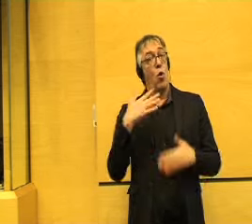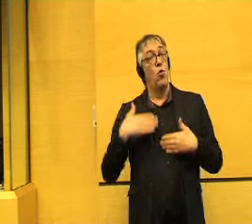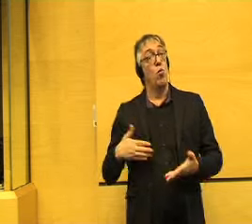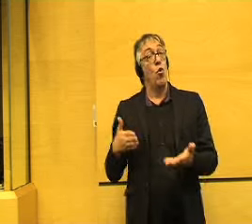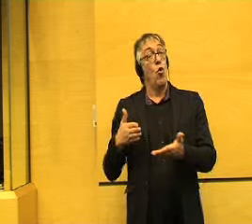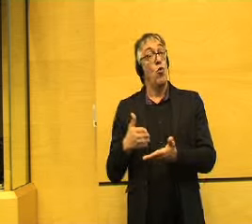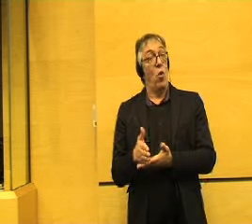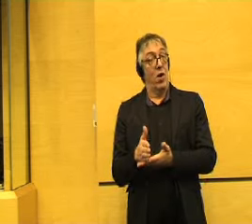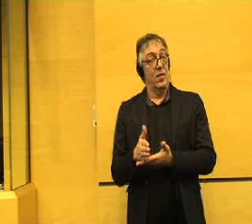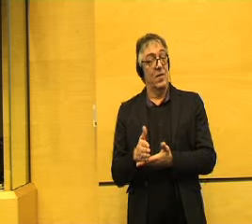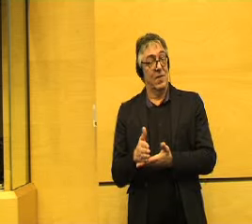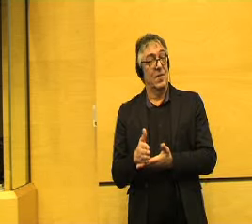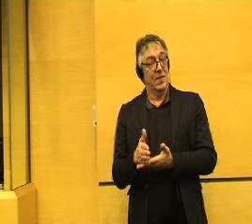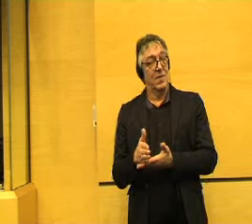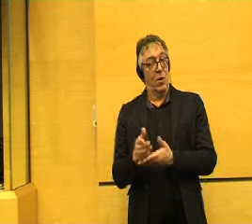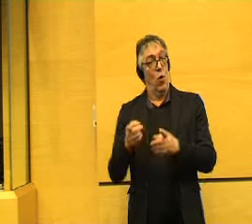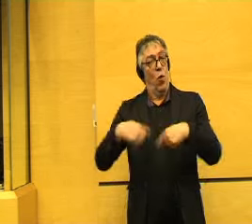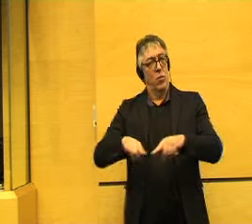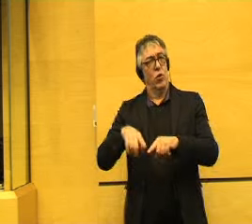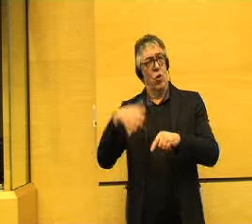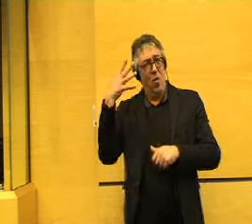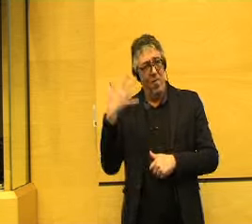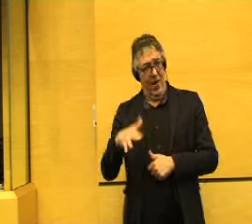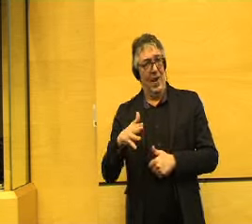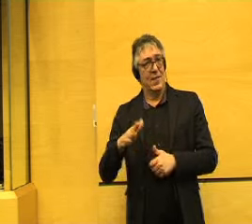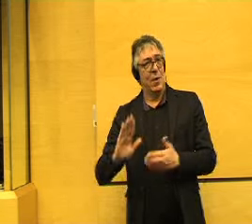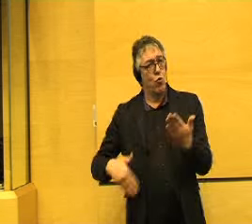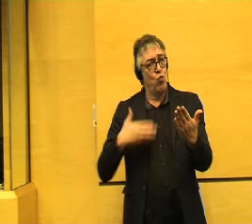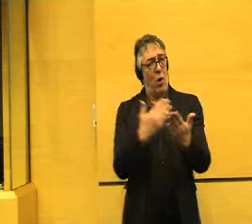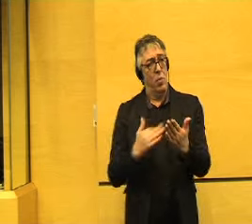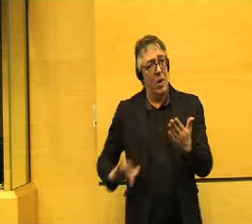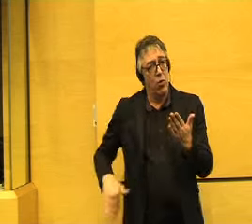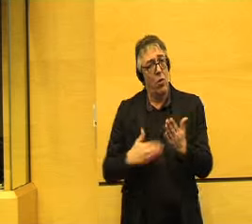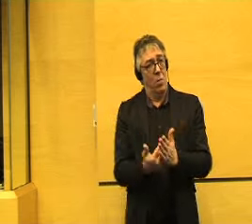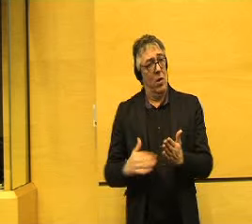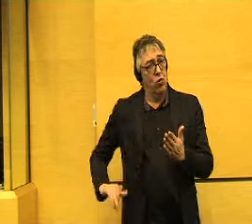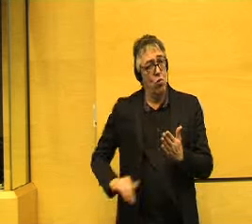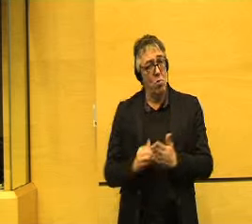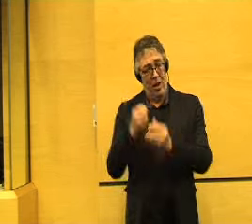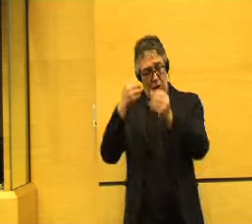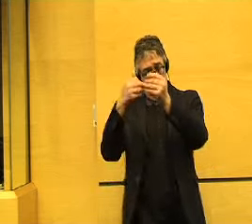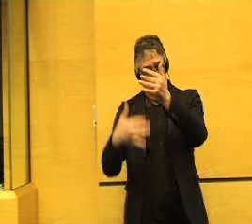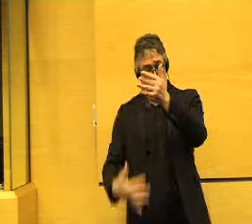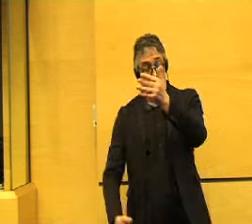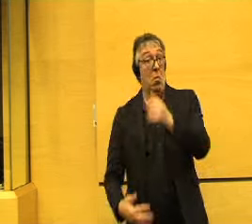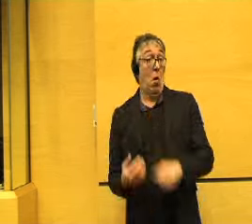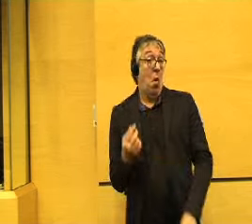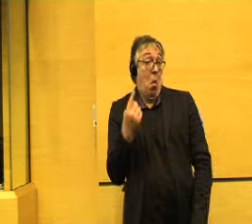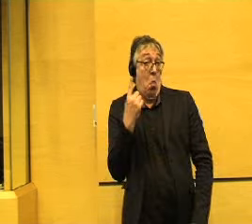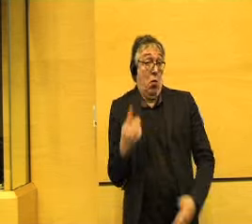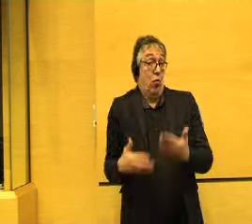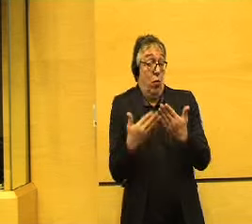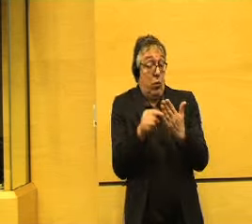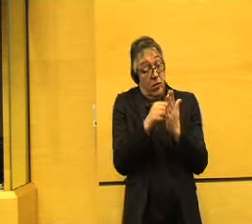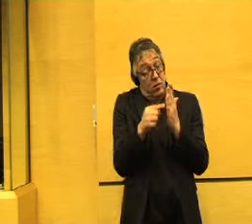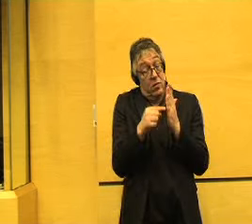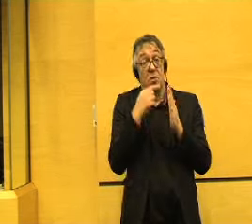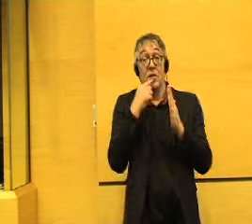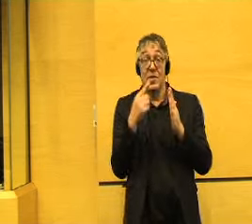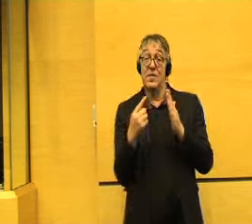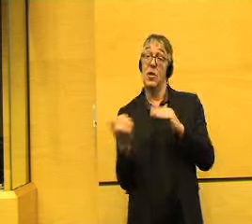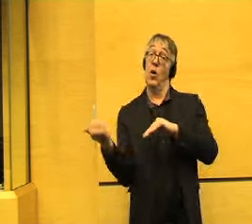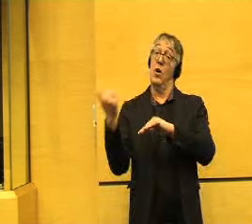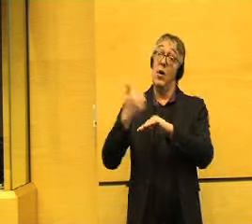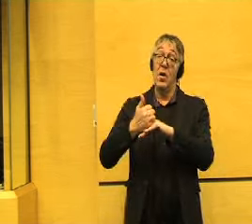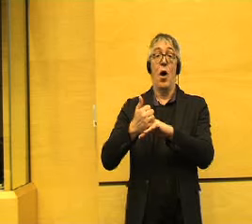Commission, National Human Rights Commission, about various articles of the Convention. One thing is to have a monitoring body, and it's an altogether